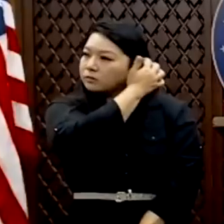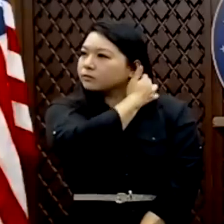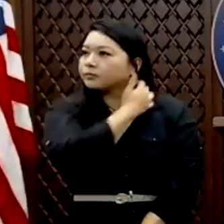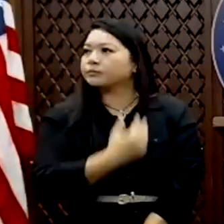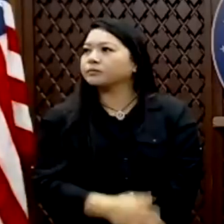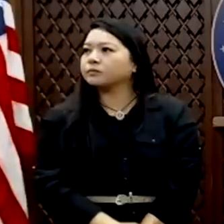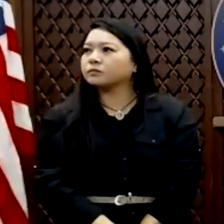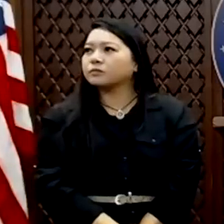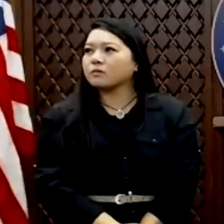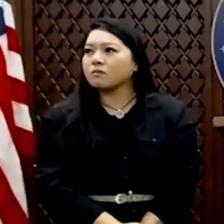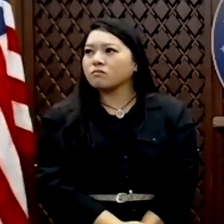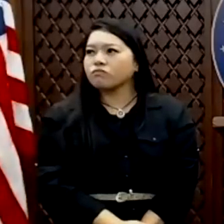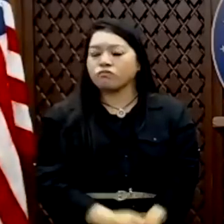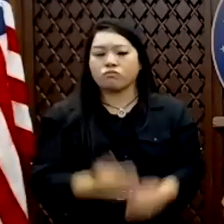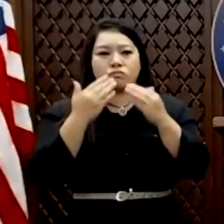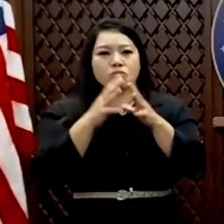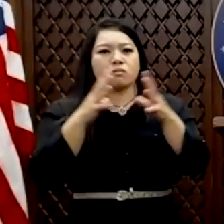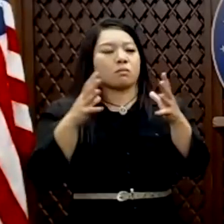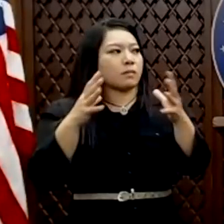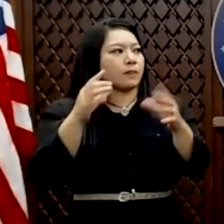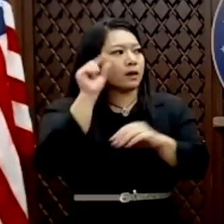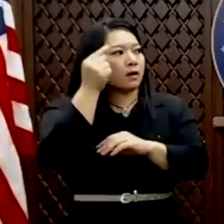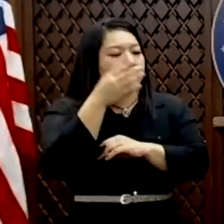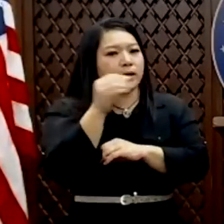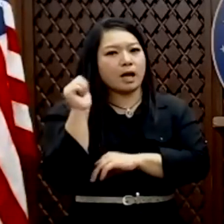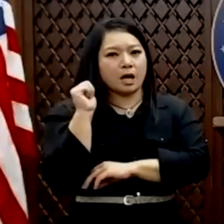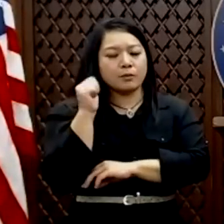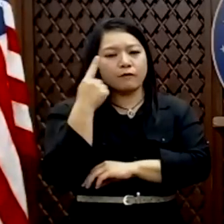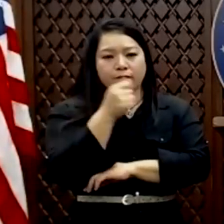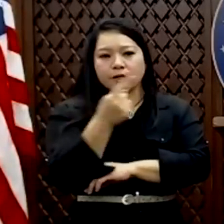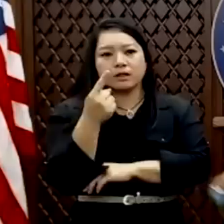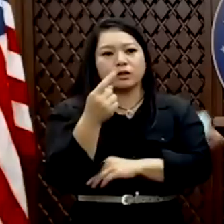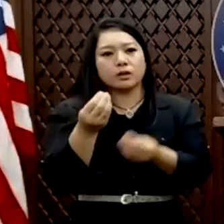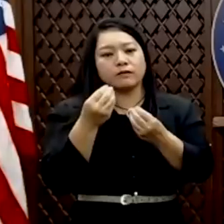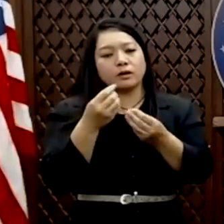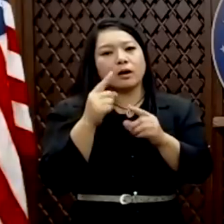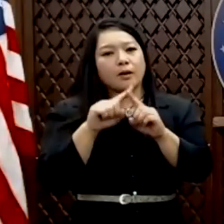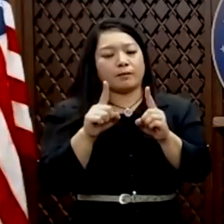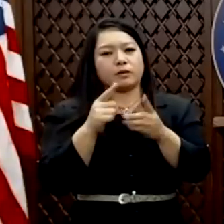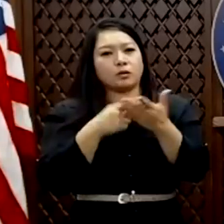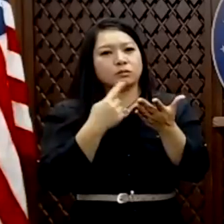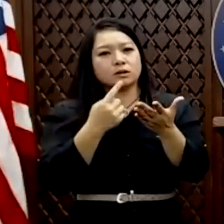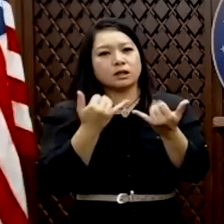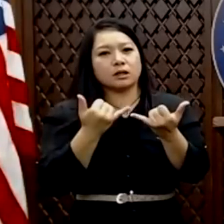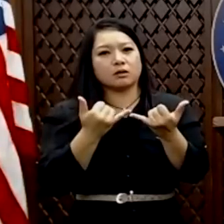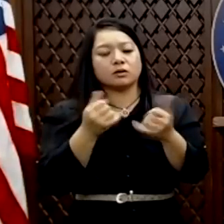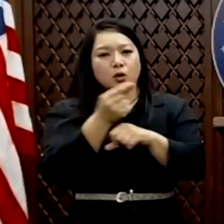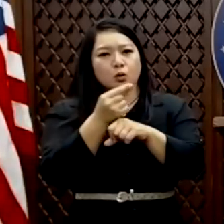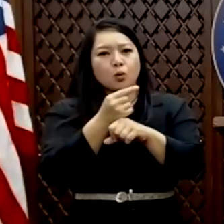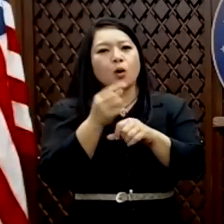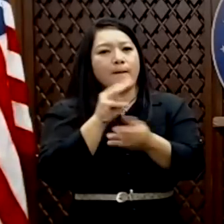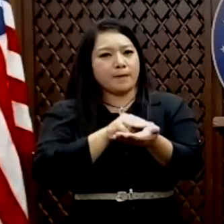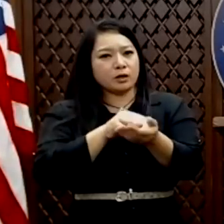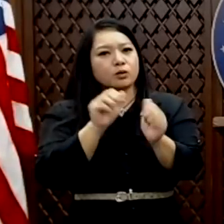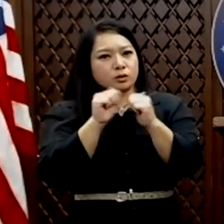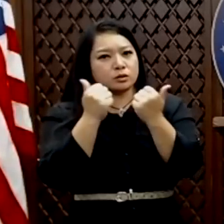Thank you so much. Thank you, Governor. Thank you, Admiral, for everything. On behalf of the Guam Medical Association